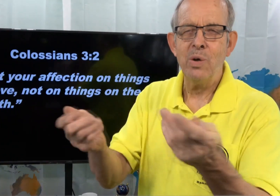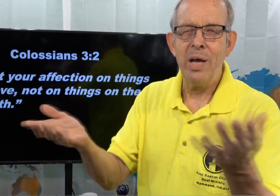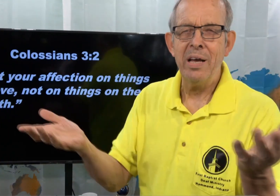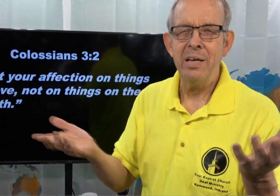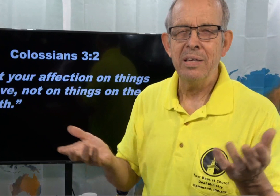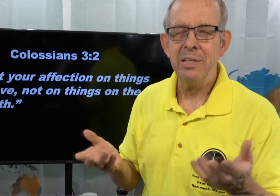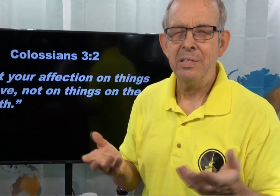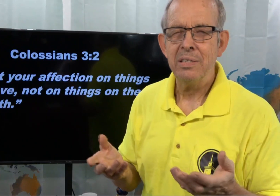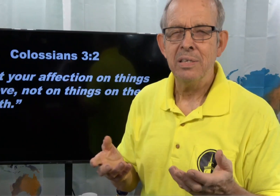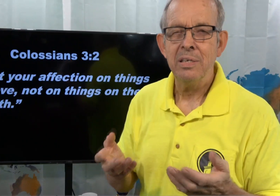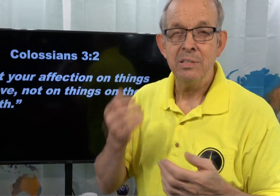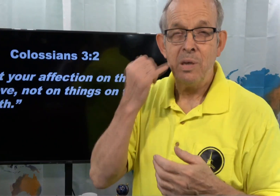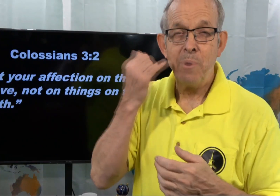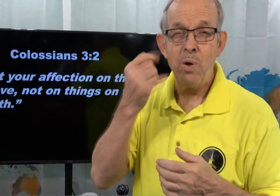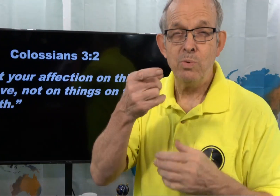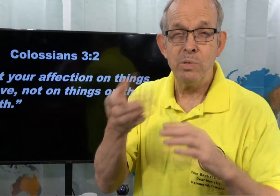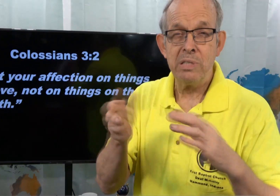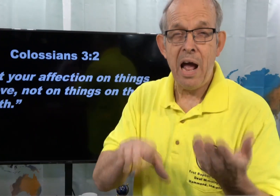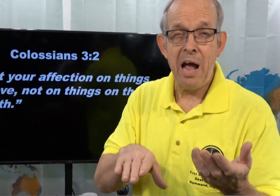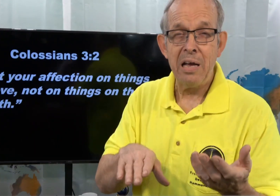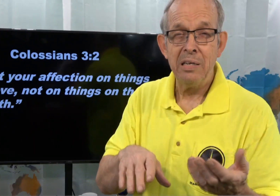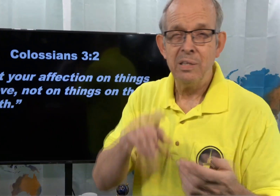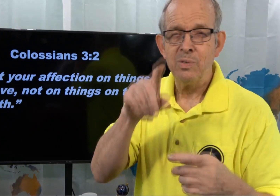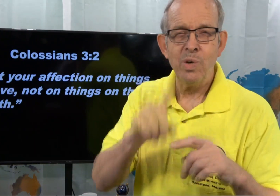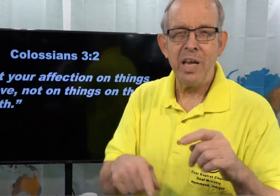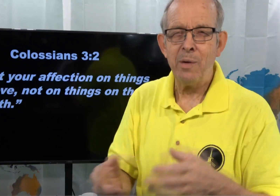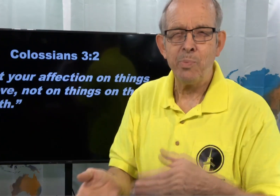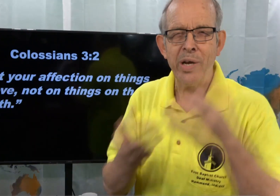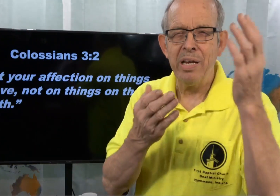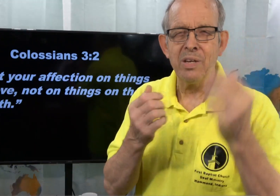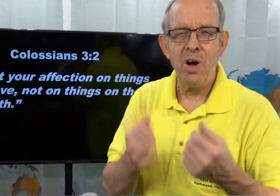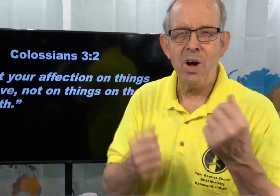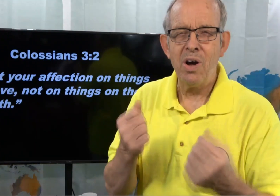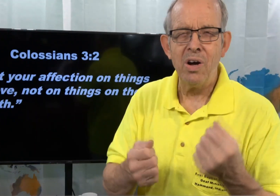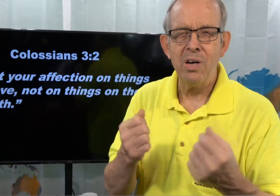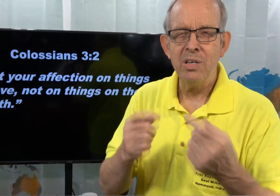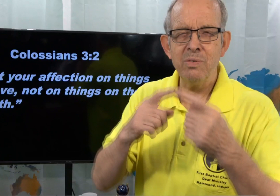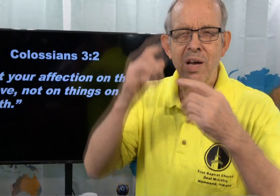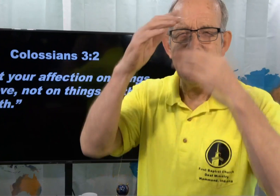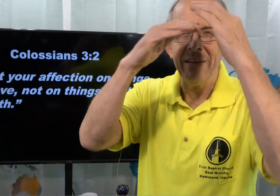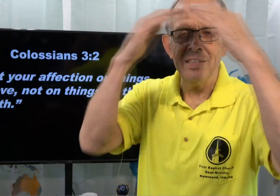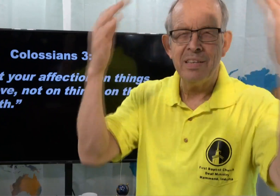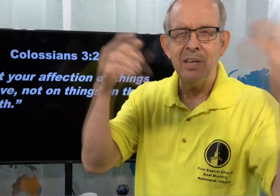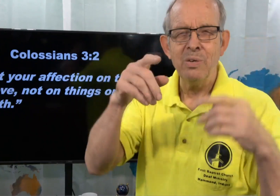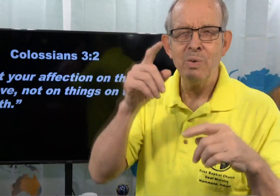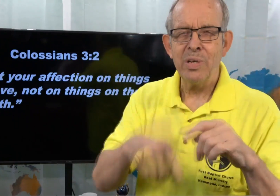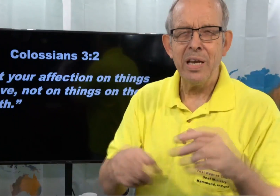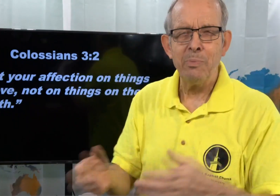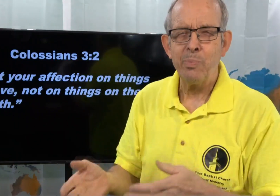Wah, suppose you die, you can't bring God to heaven. You can't